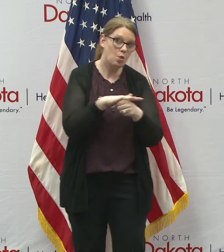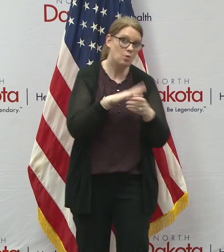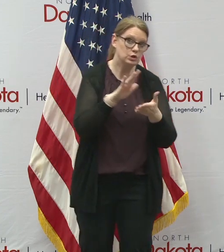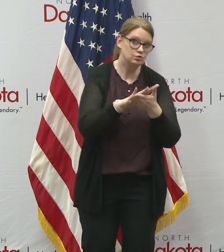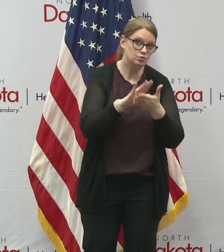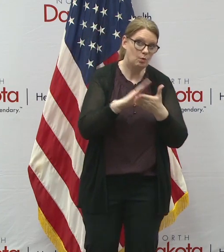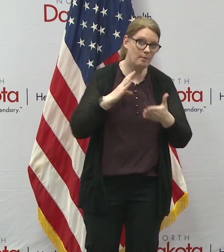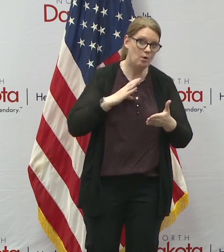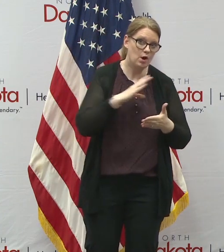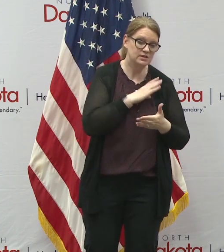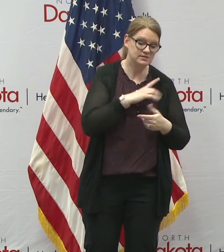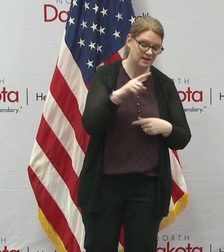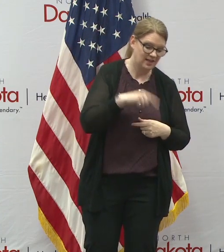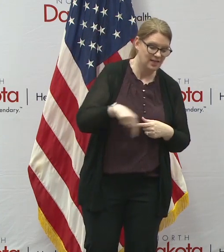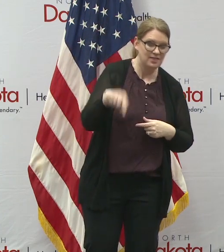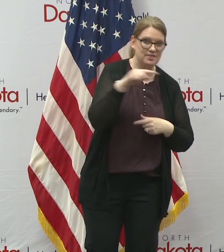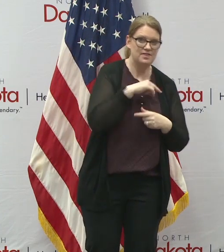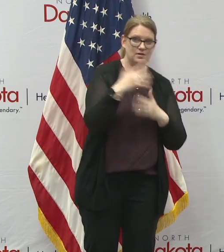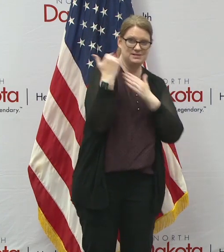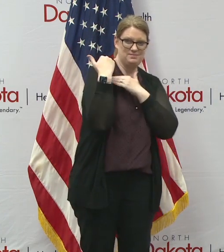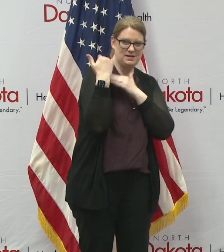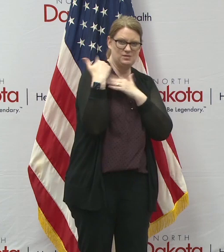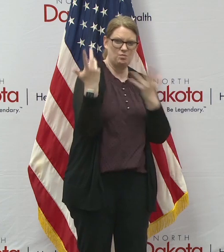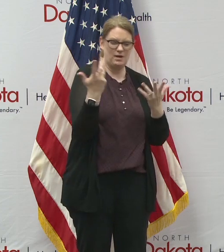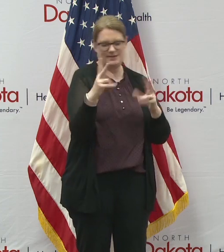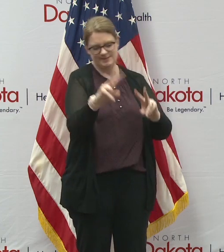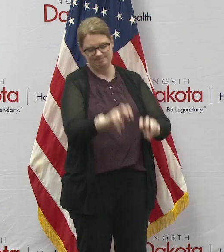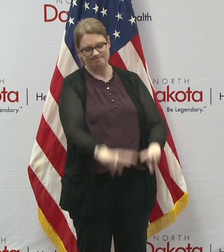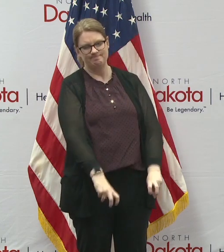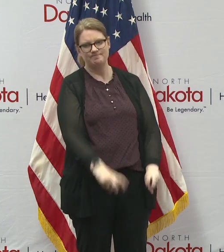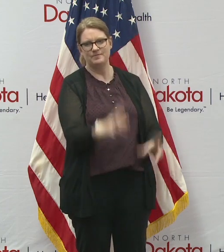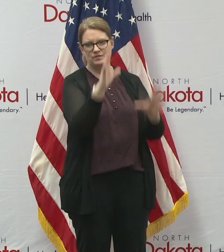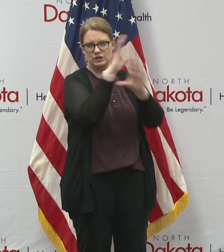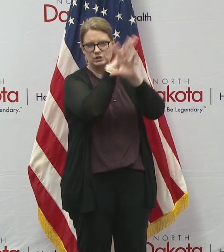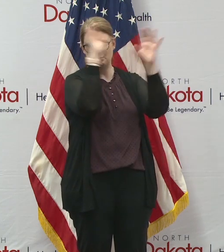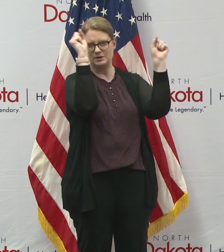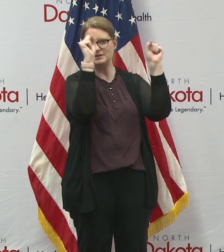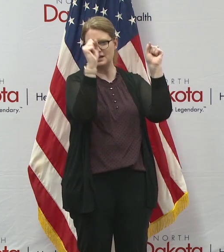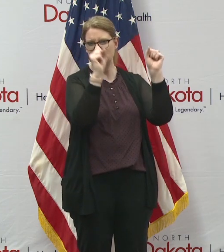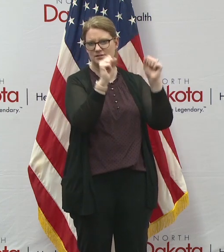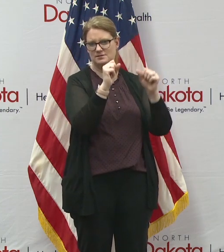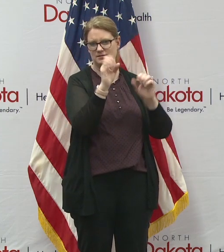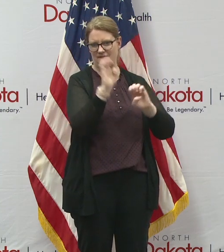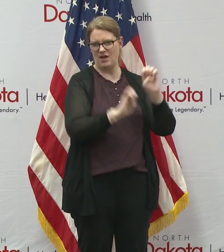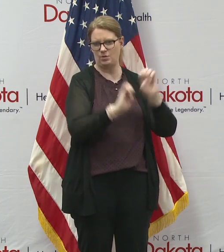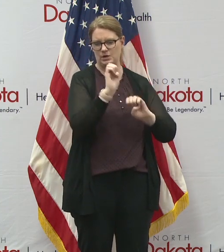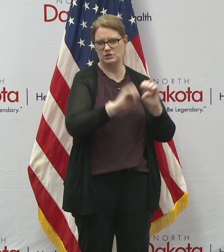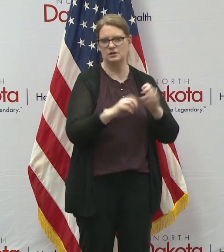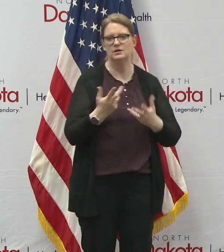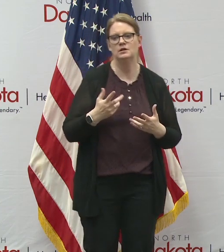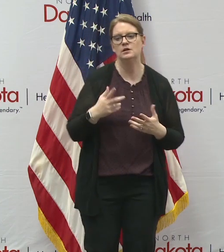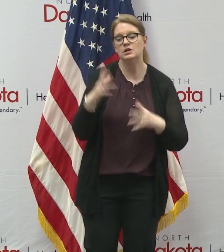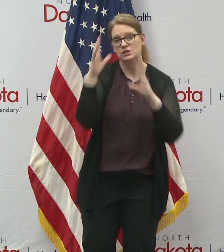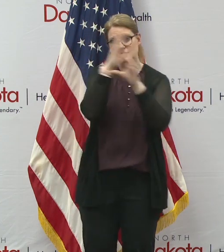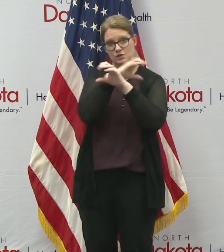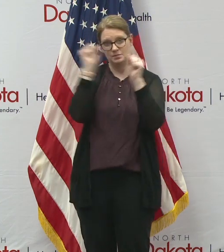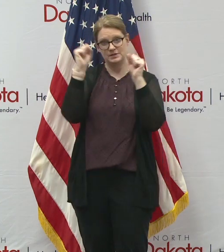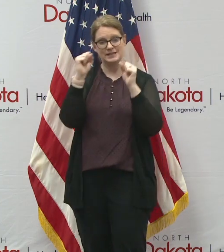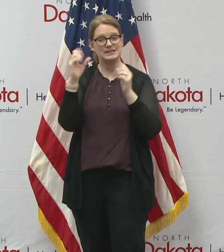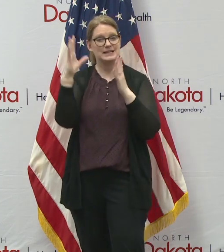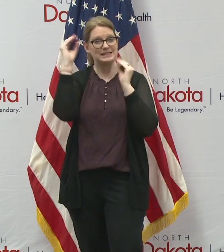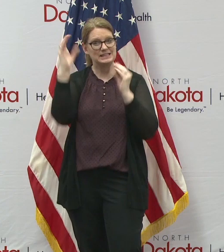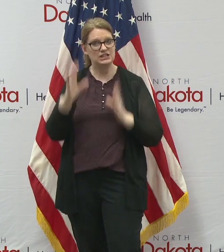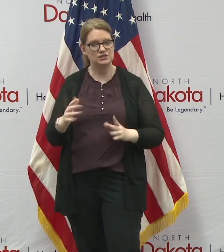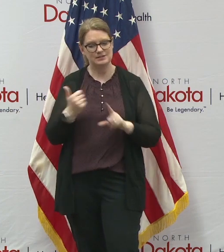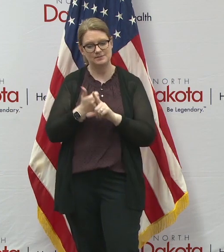the evaluation of our district superintendents' attendance, and that does continue. Our administrators and teachers who have been in their jobs for 3 years or